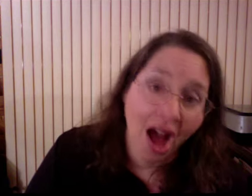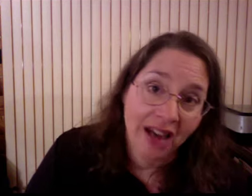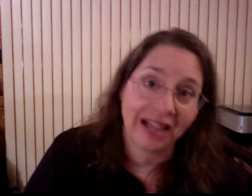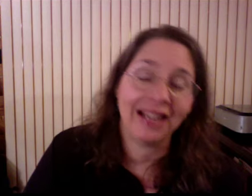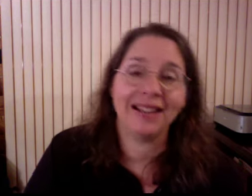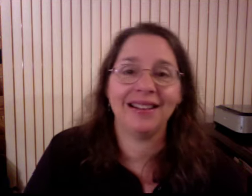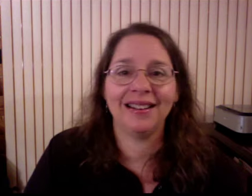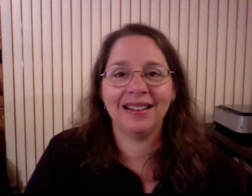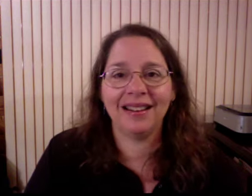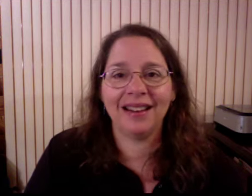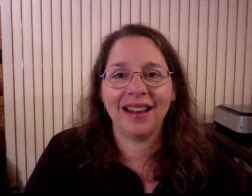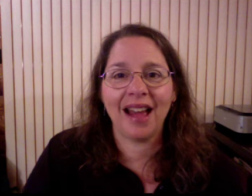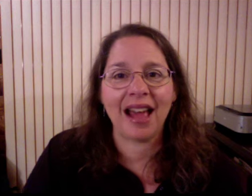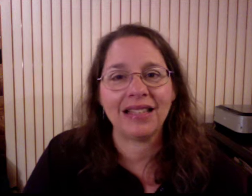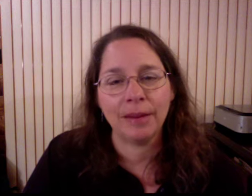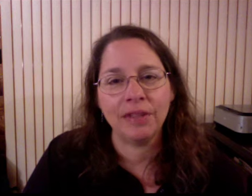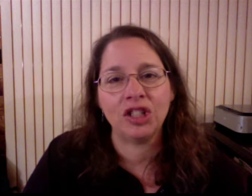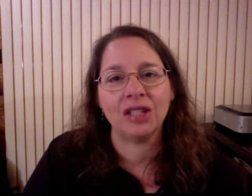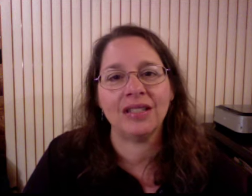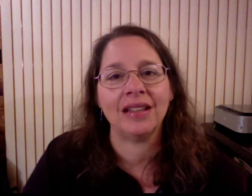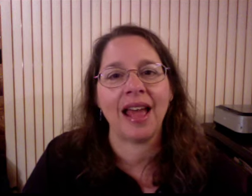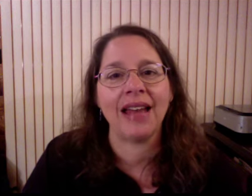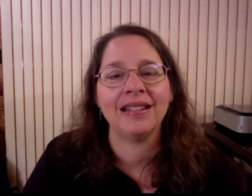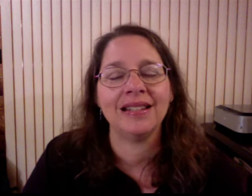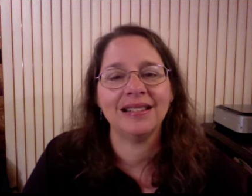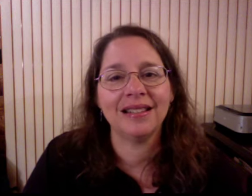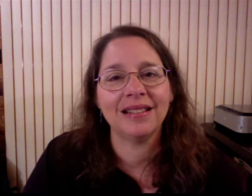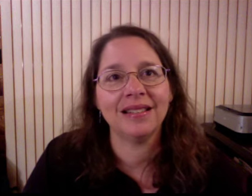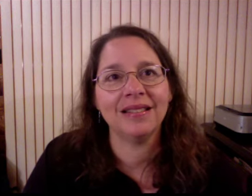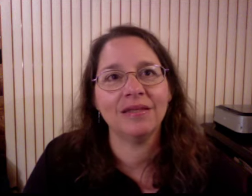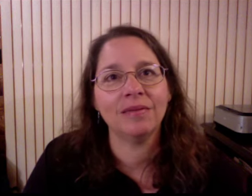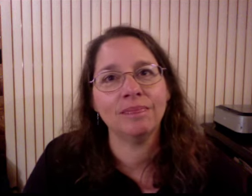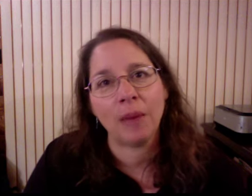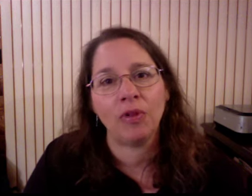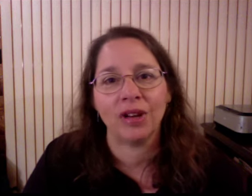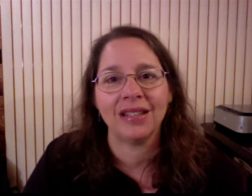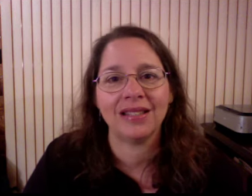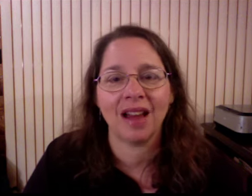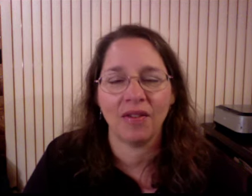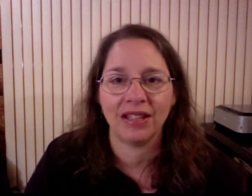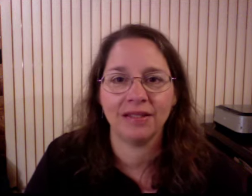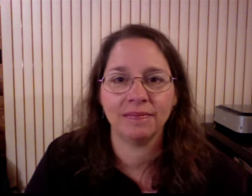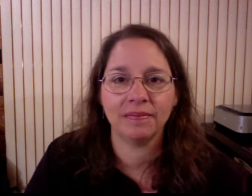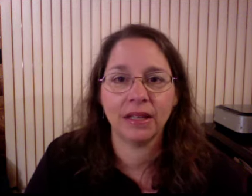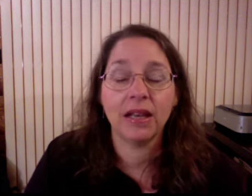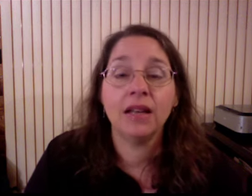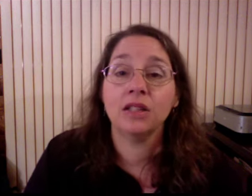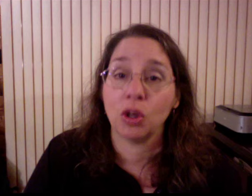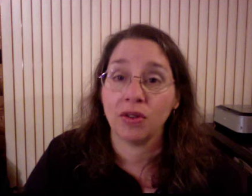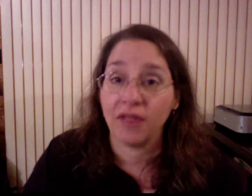body has images and memories of it. So the